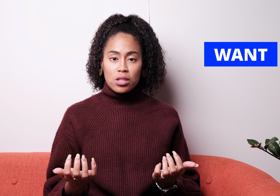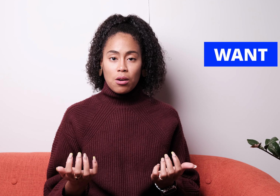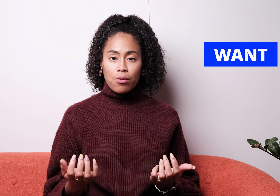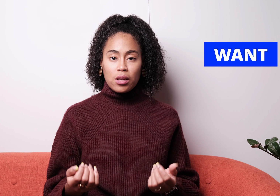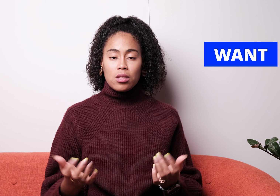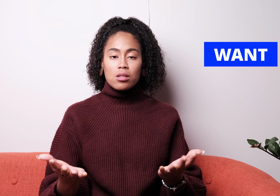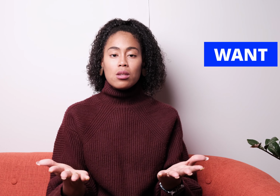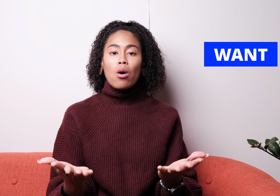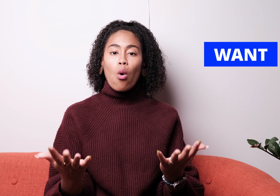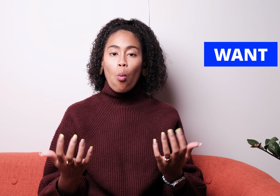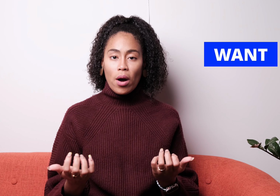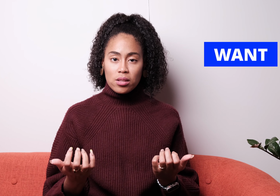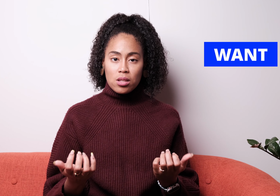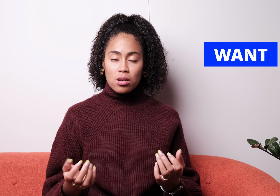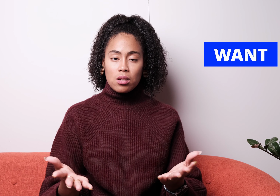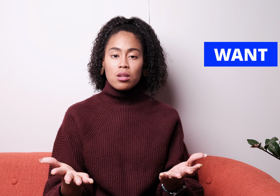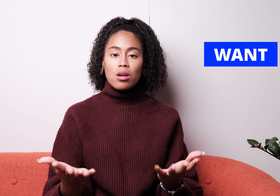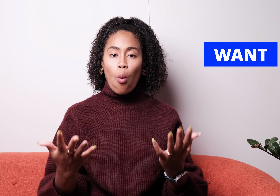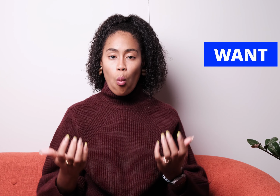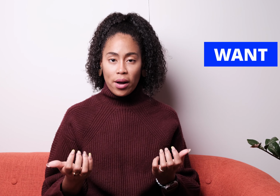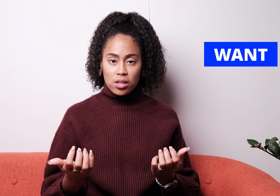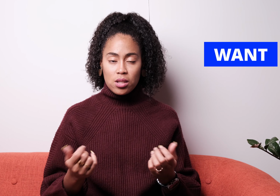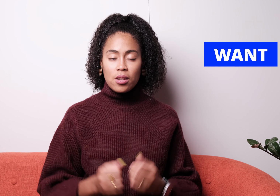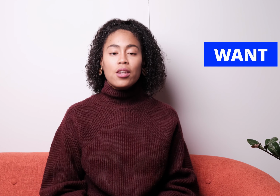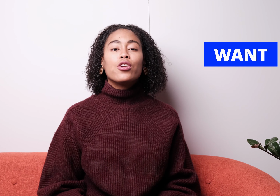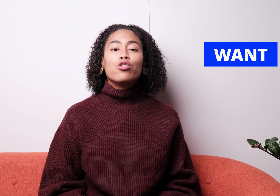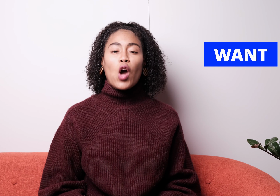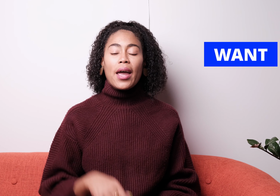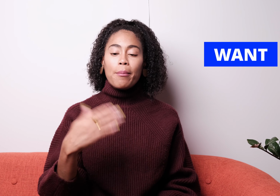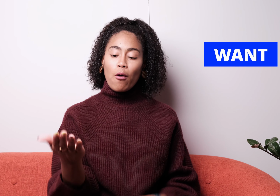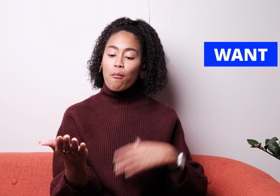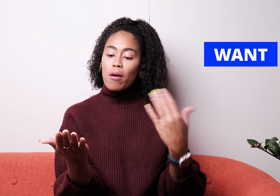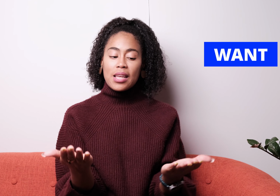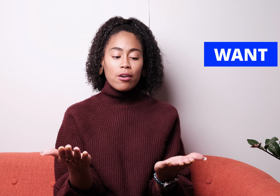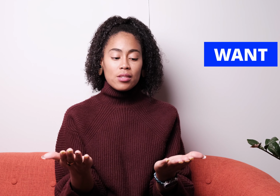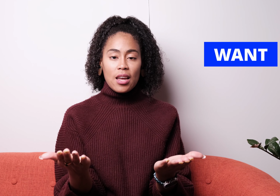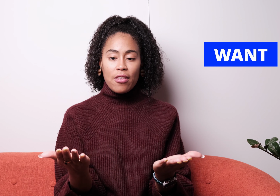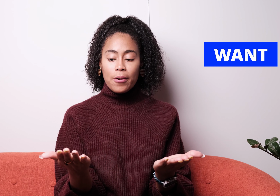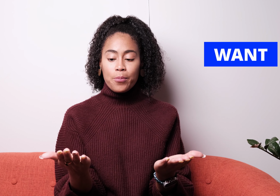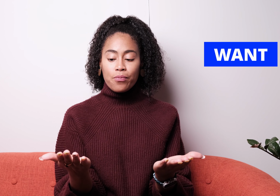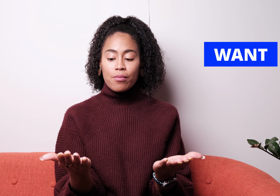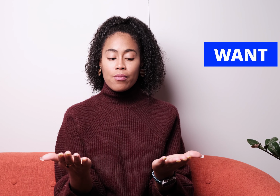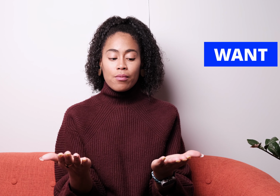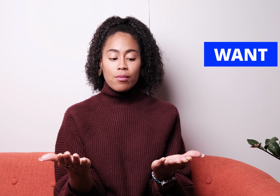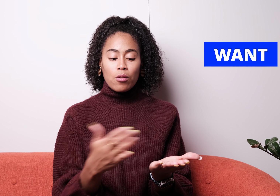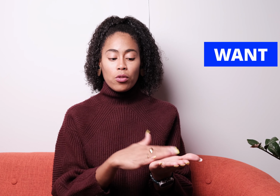yourself like this. Want. Want. You try it. Both palms out together with the